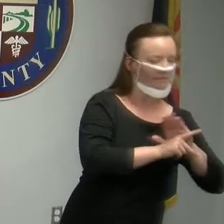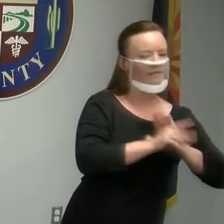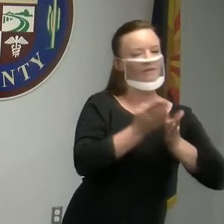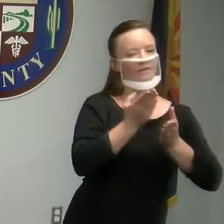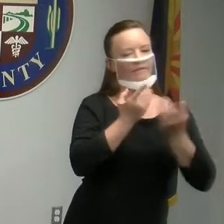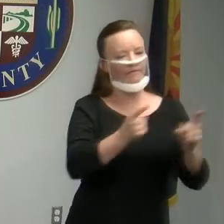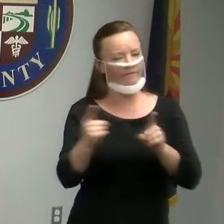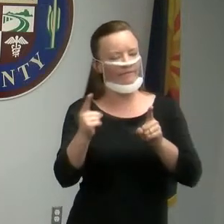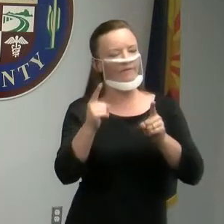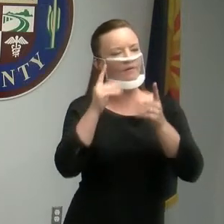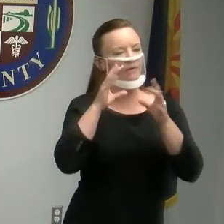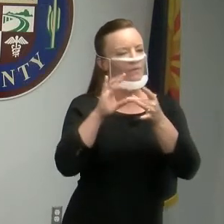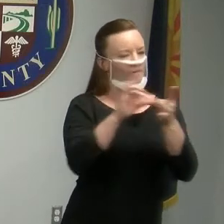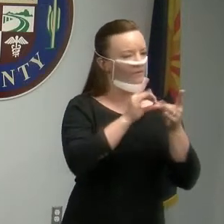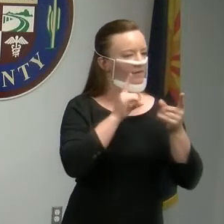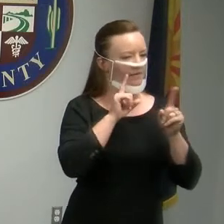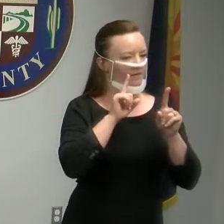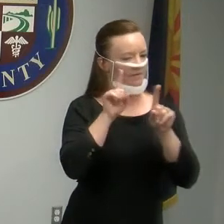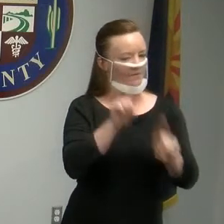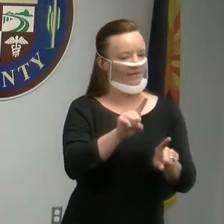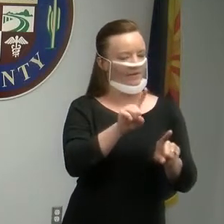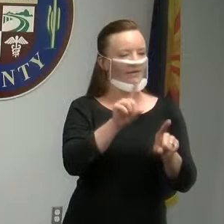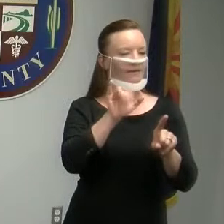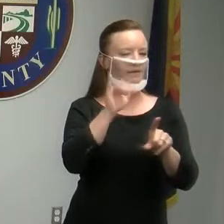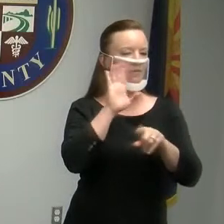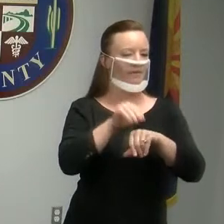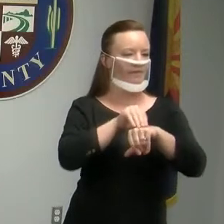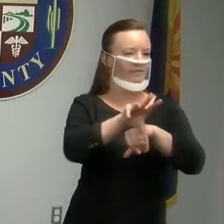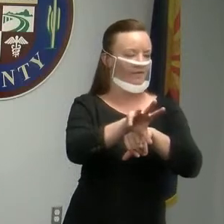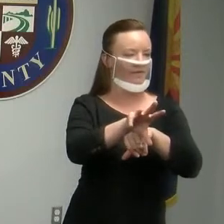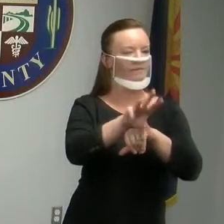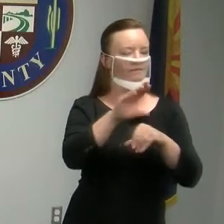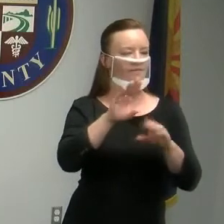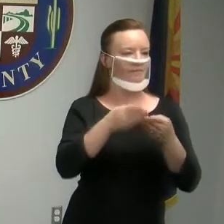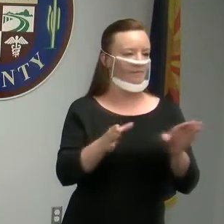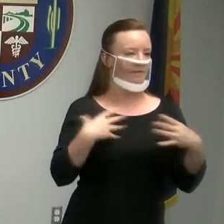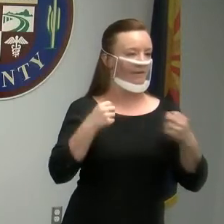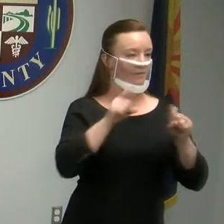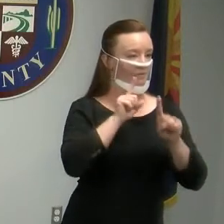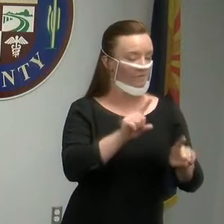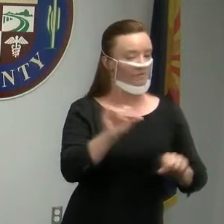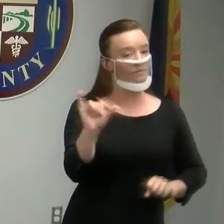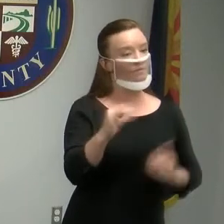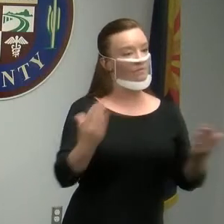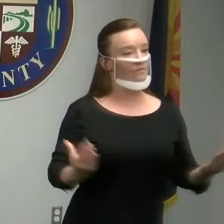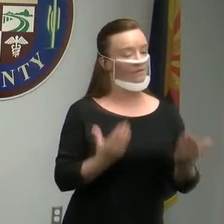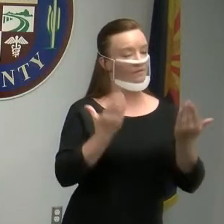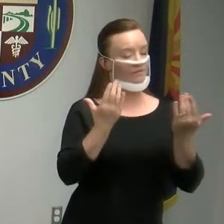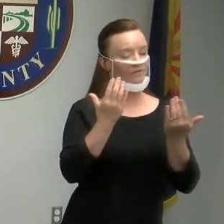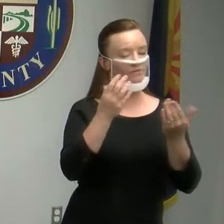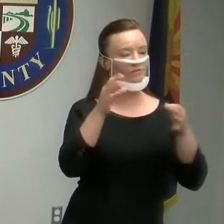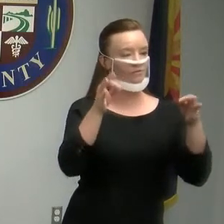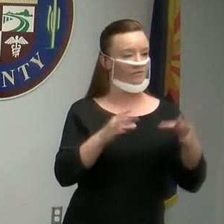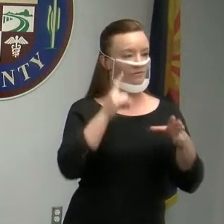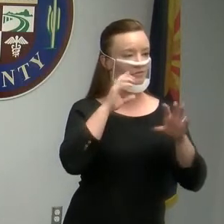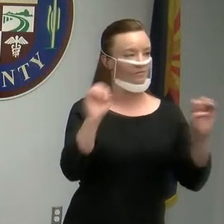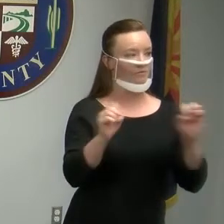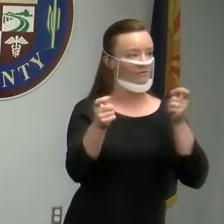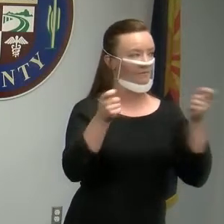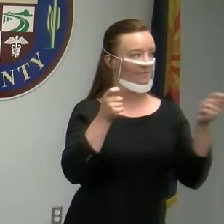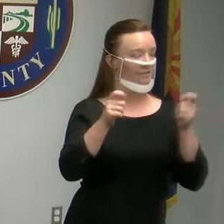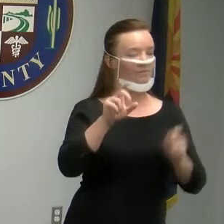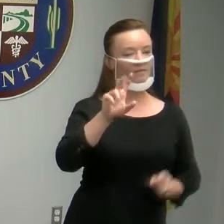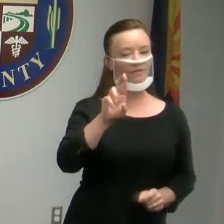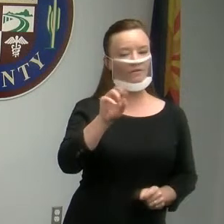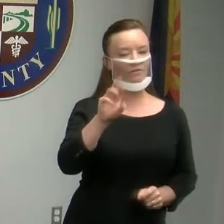affect the public health response. Also with us today, the Director of Emergency Management, Robert Rowley. He is here to talk